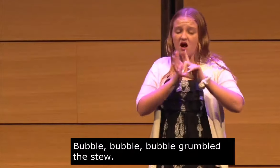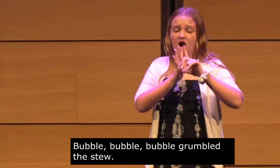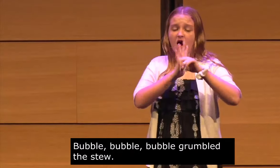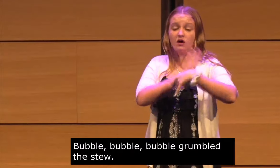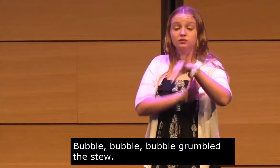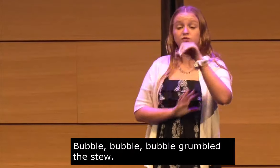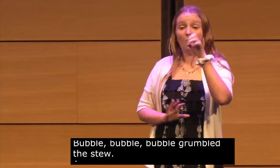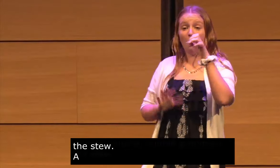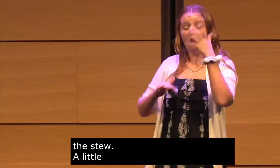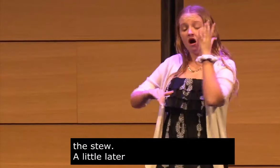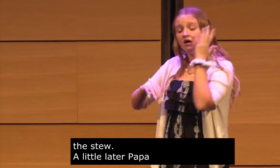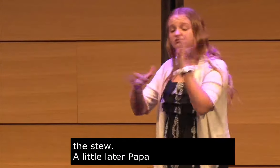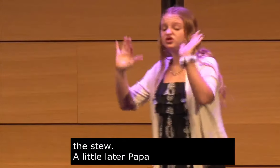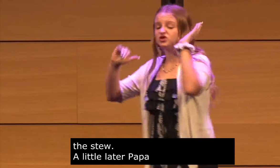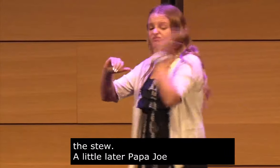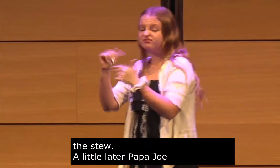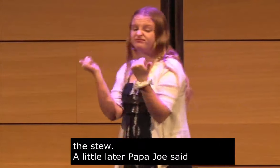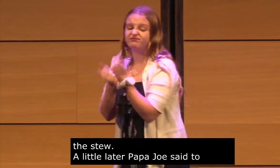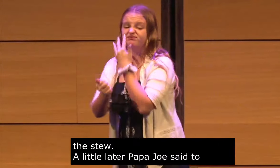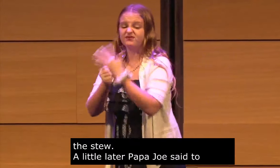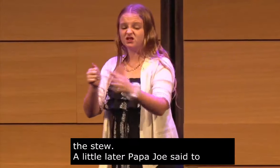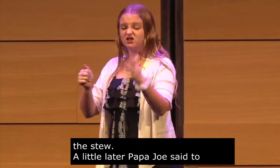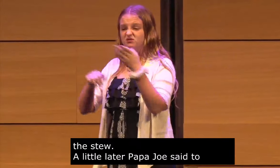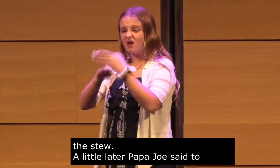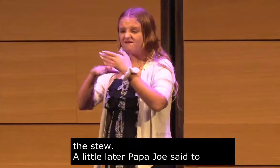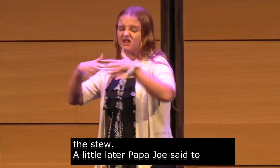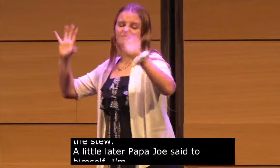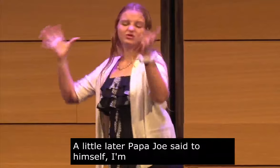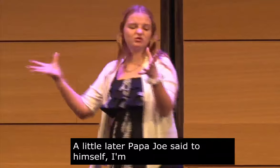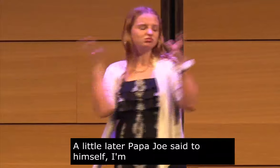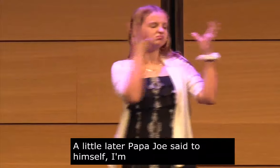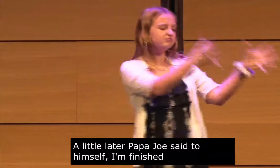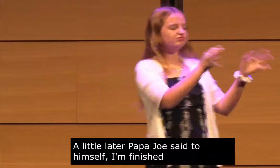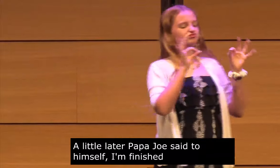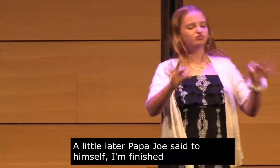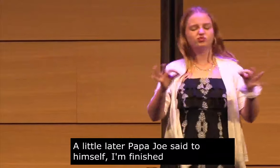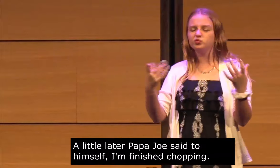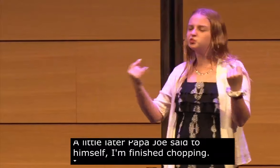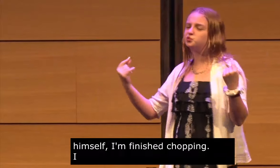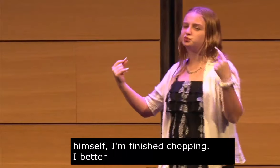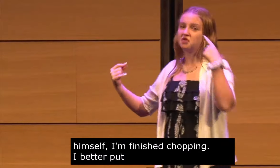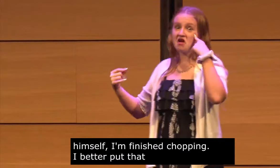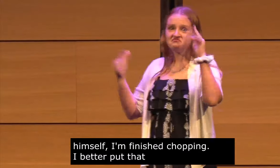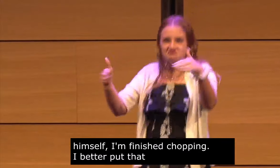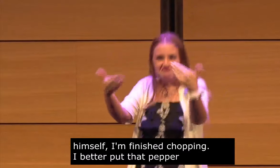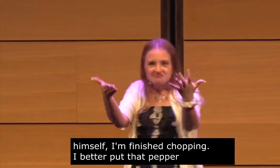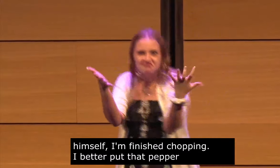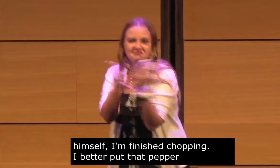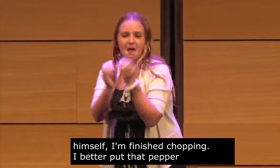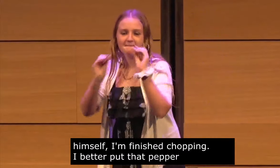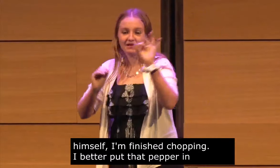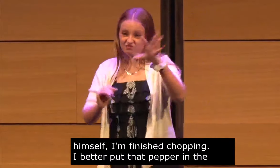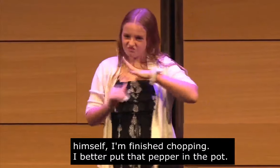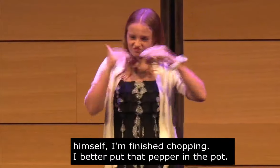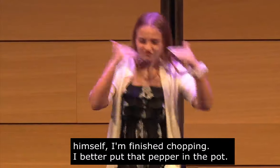A little later, Papa Joe said to himself, "I'm finished chopping. I'd better put that pepper in the pot."